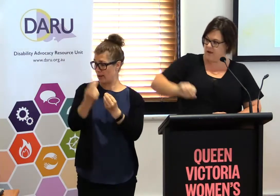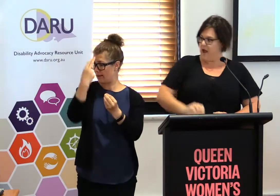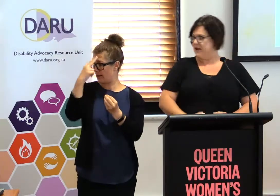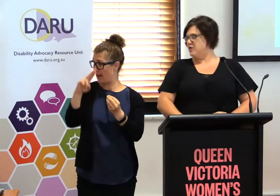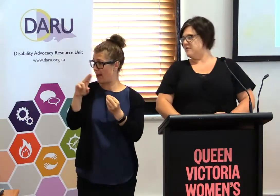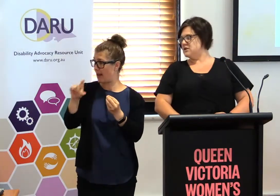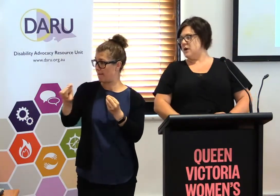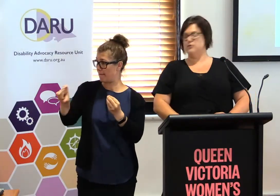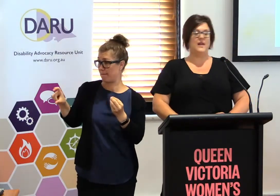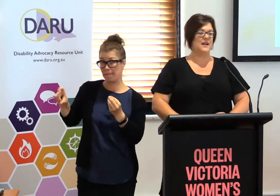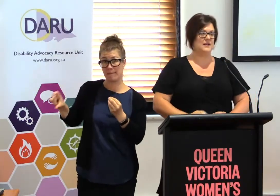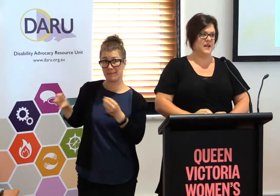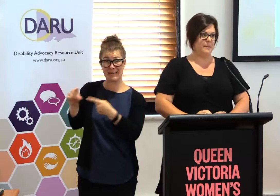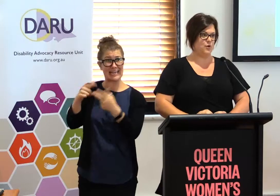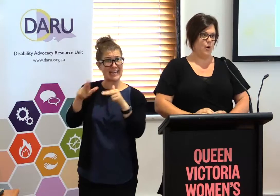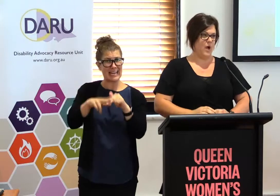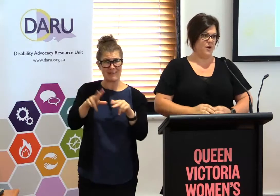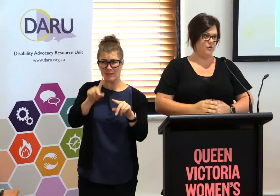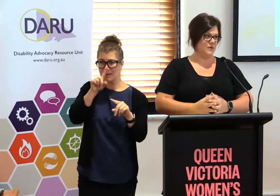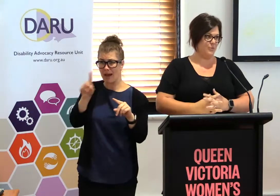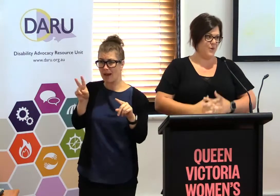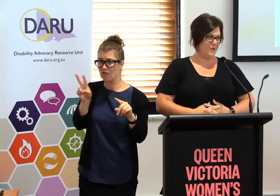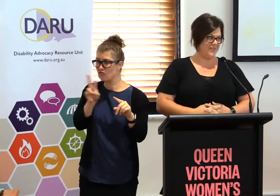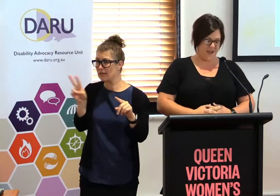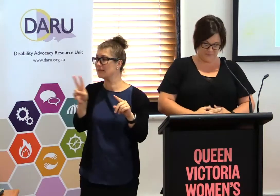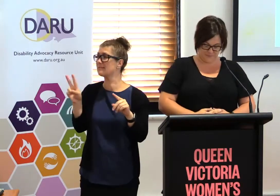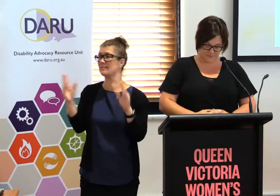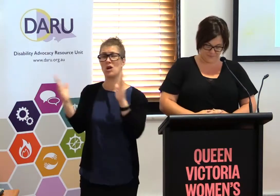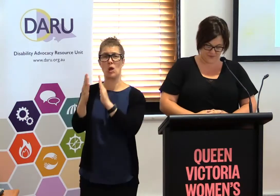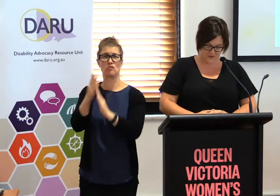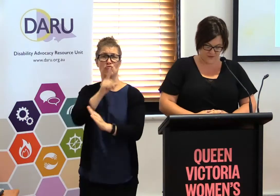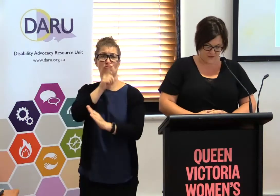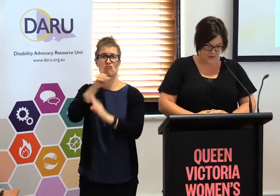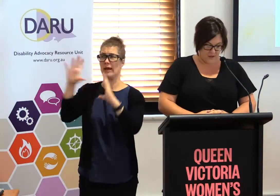it, and if you're having any trouble reading it, let me know and I'll help you out with that.